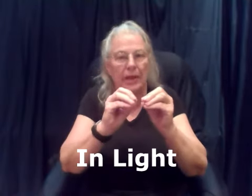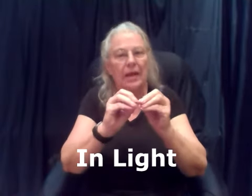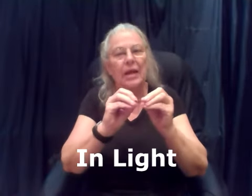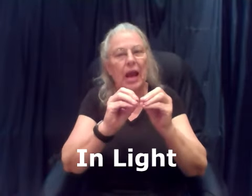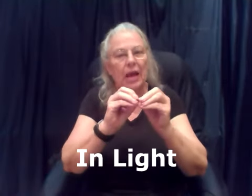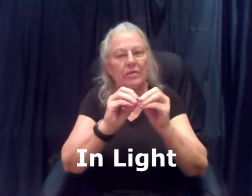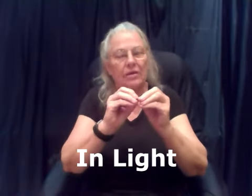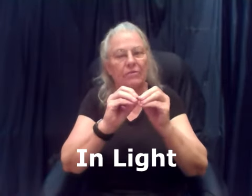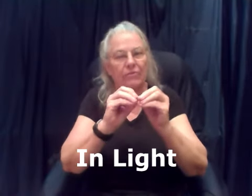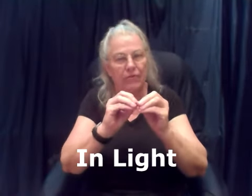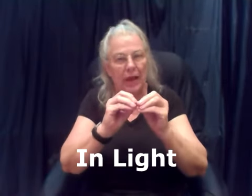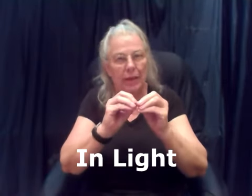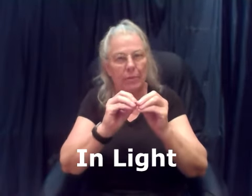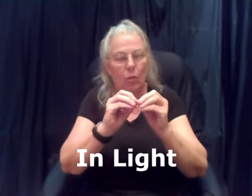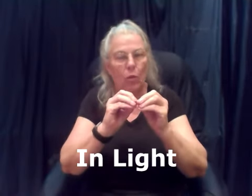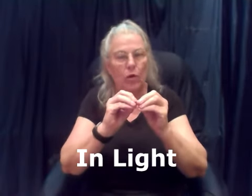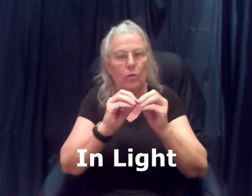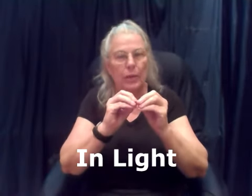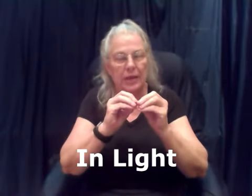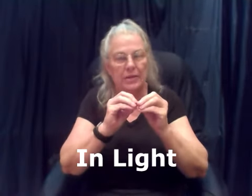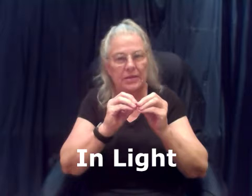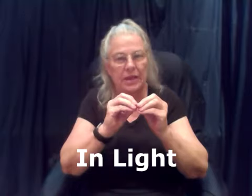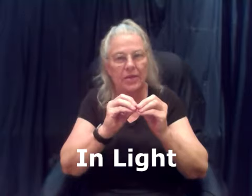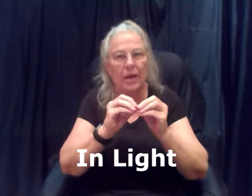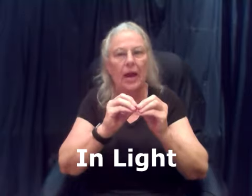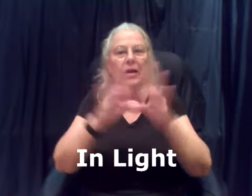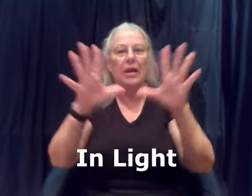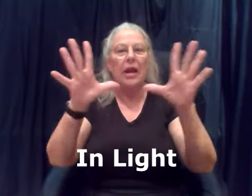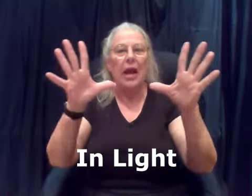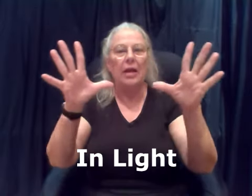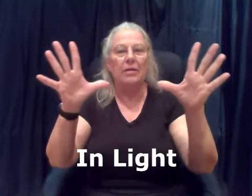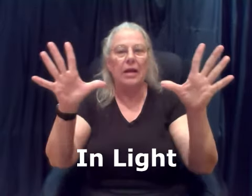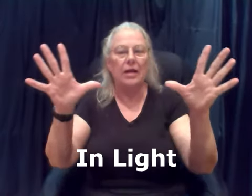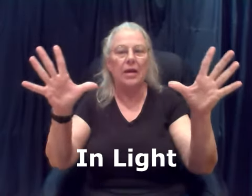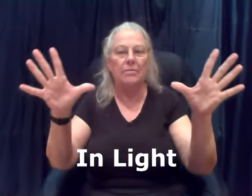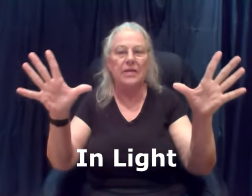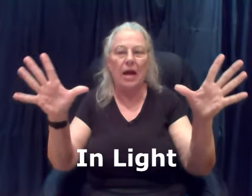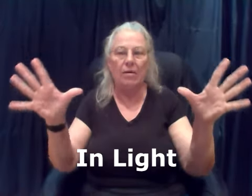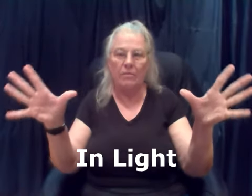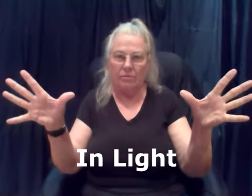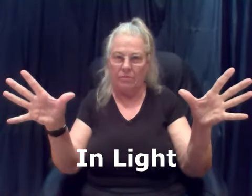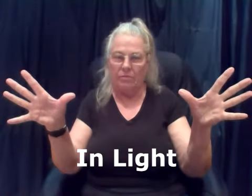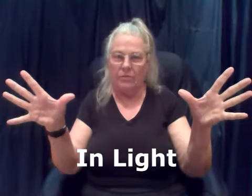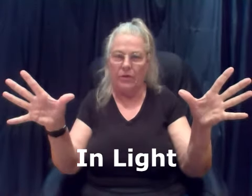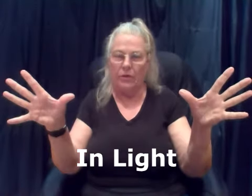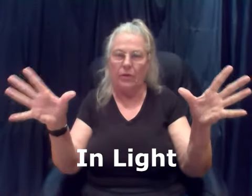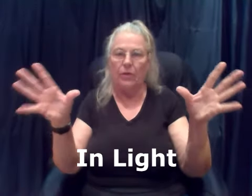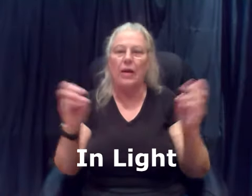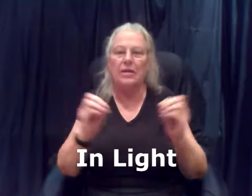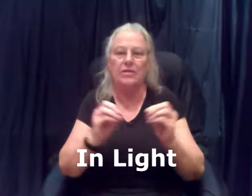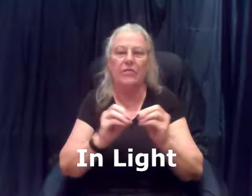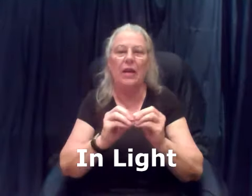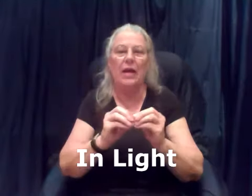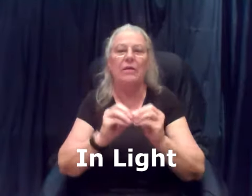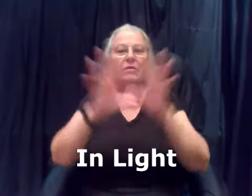beginning at the flame where you begin to see the light, and it comes out, the rays of the light